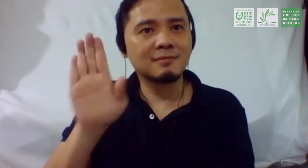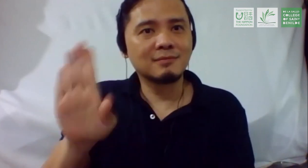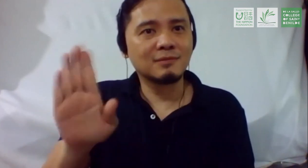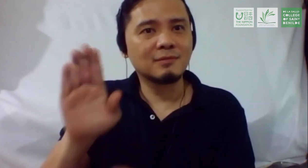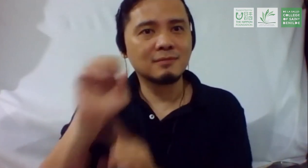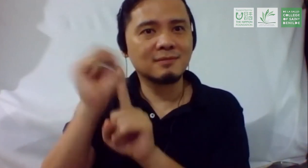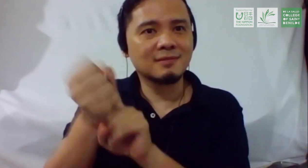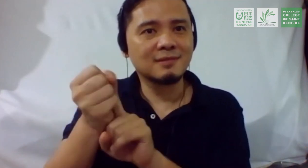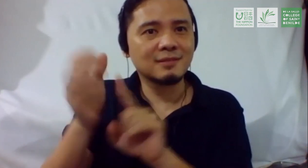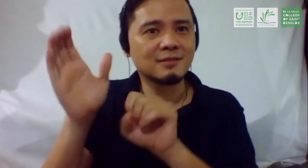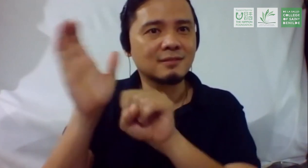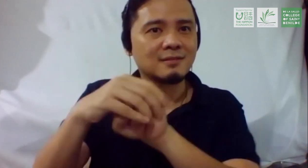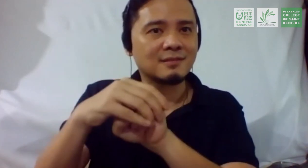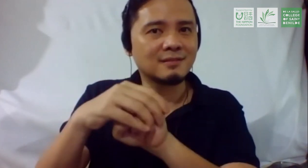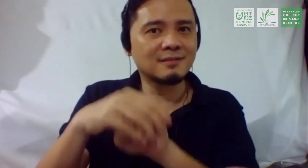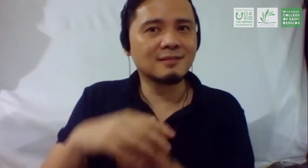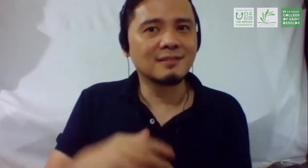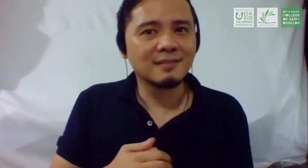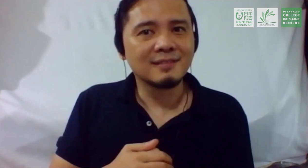He's good sign.